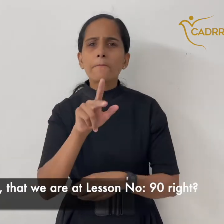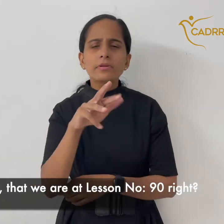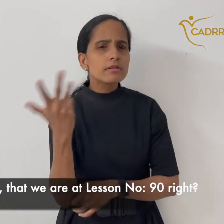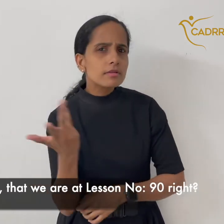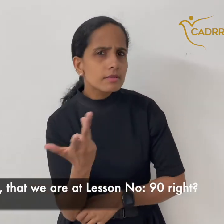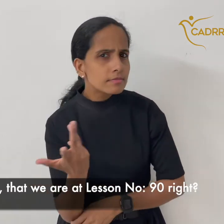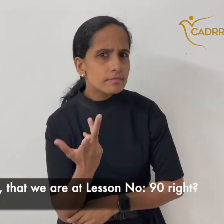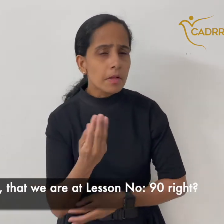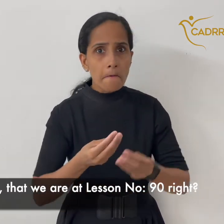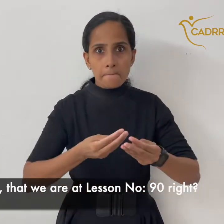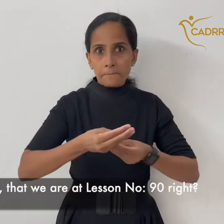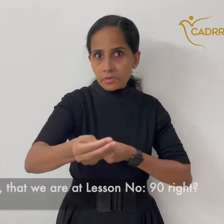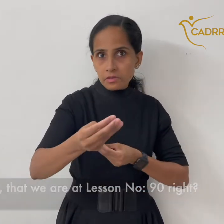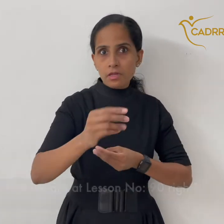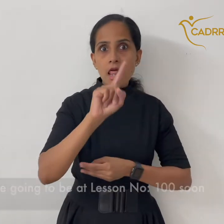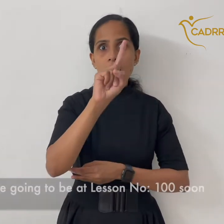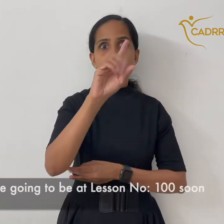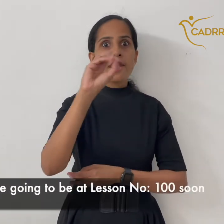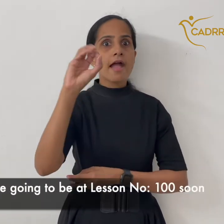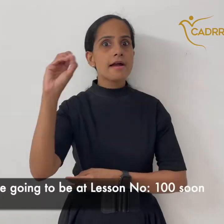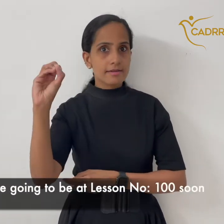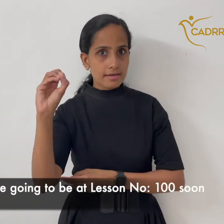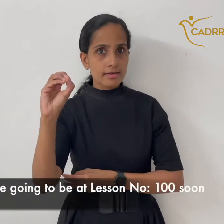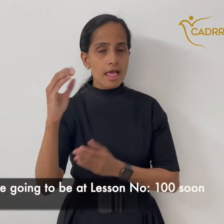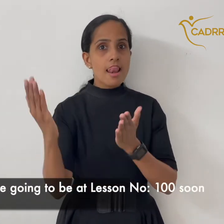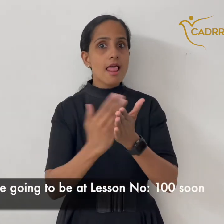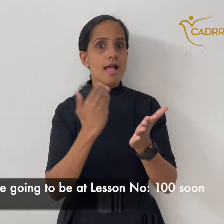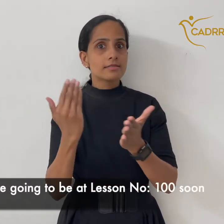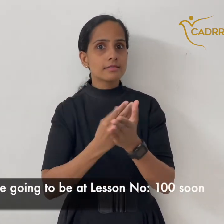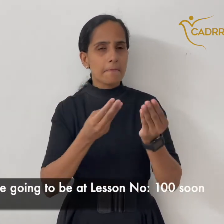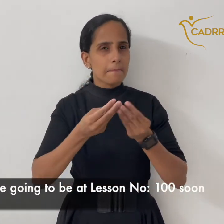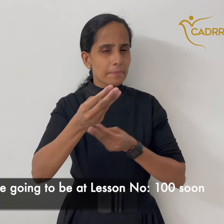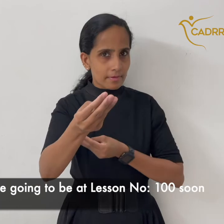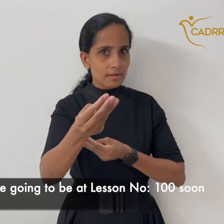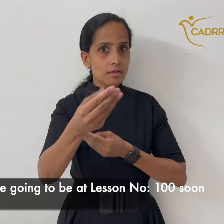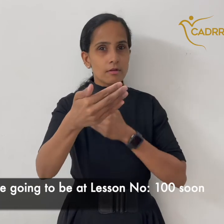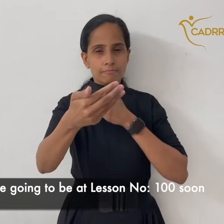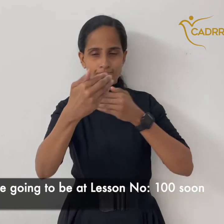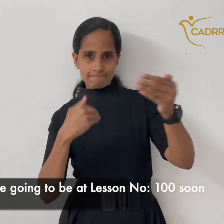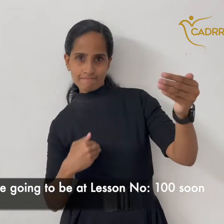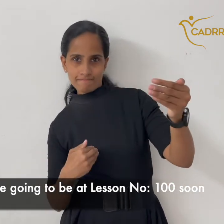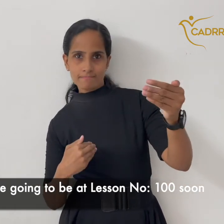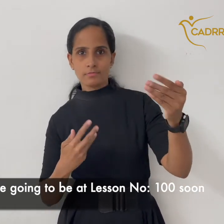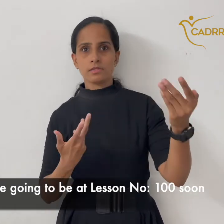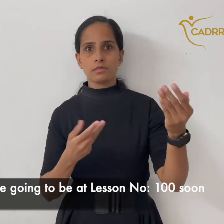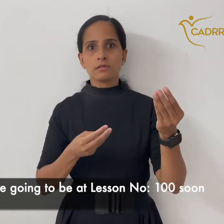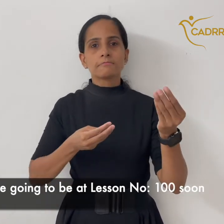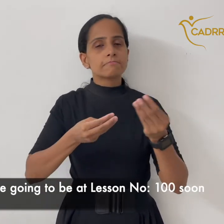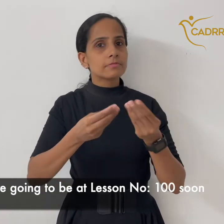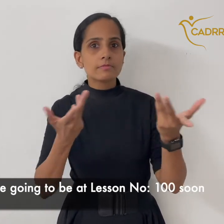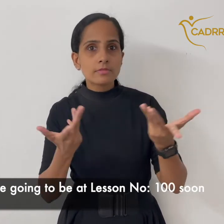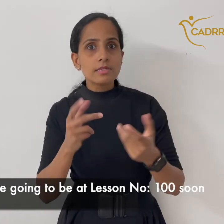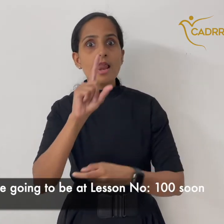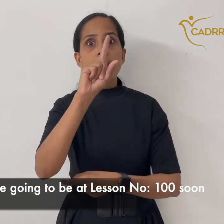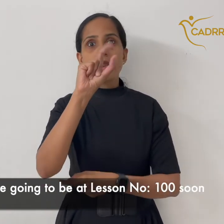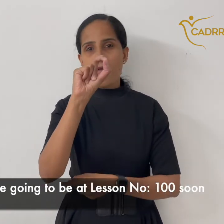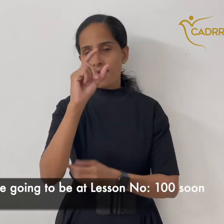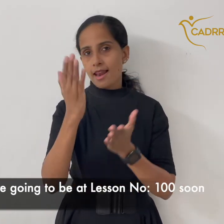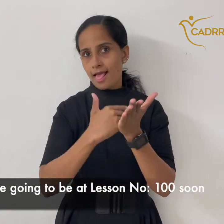That means we are going to be at lesson number 100 very soon. We are just 10 lessons